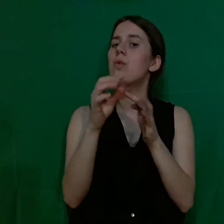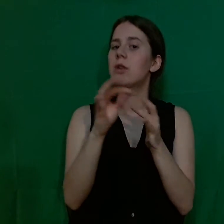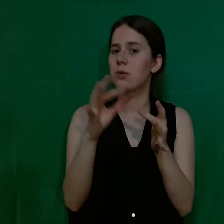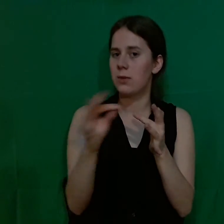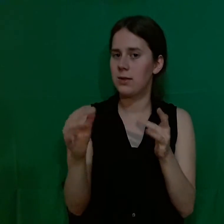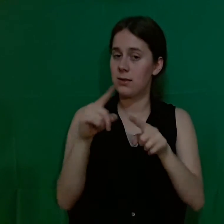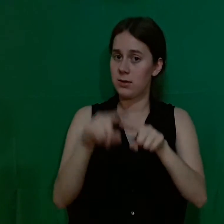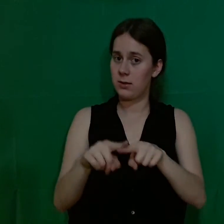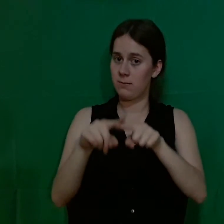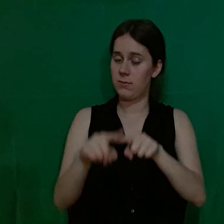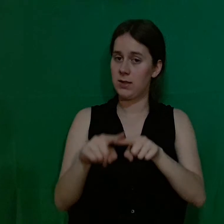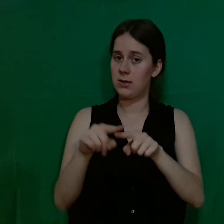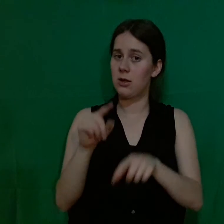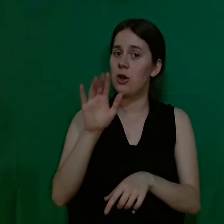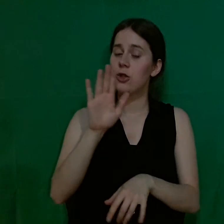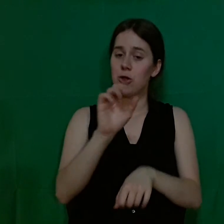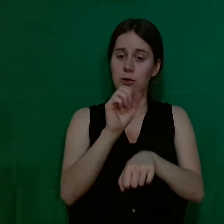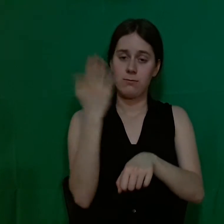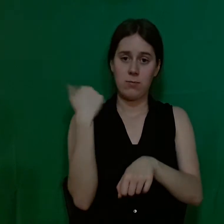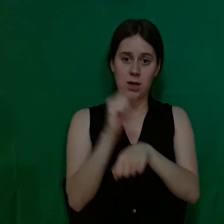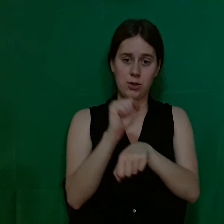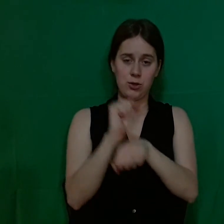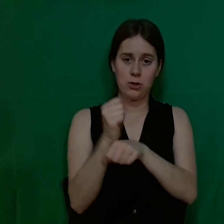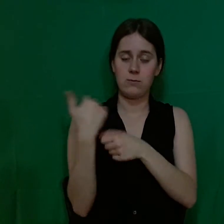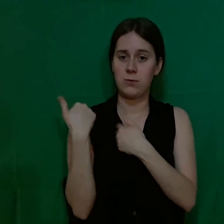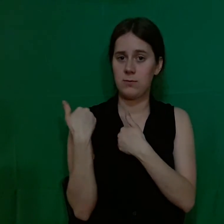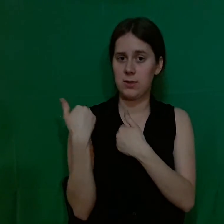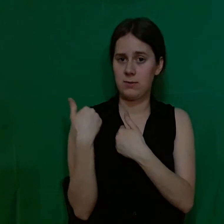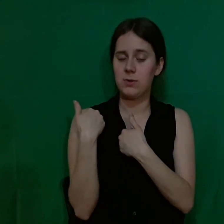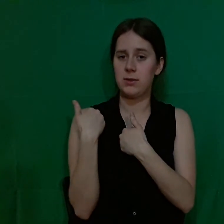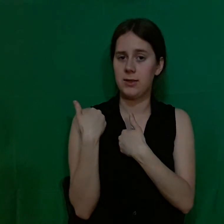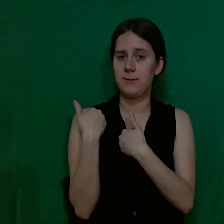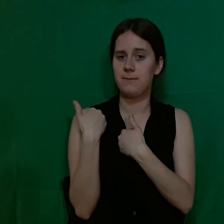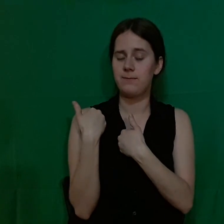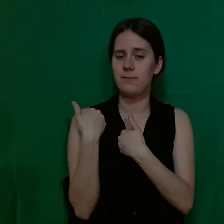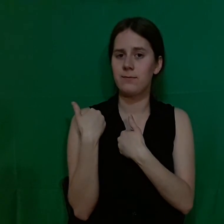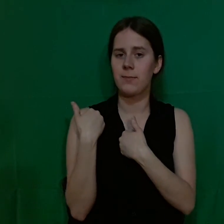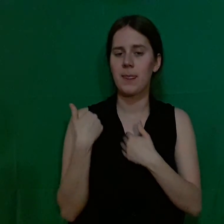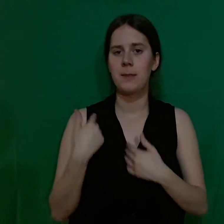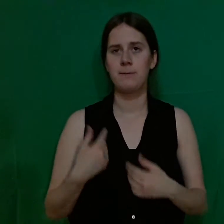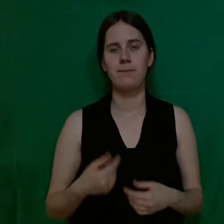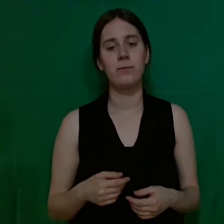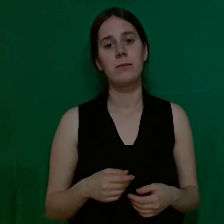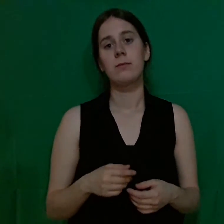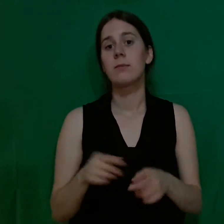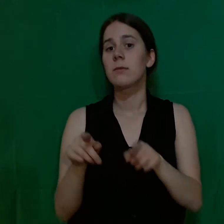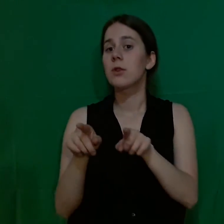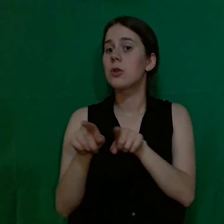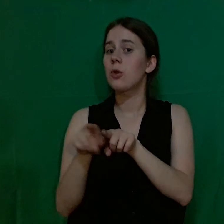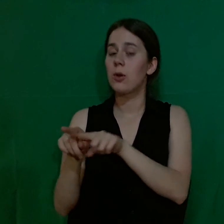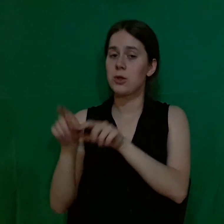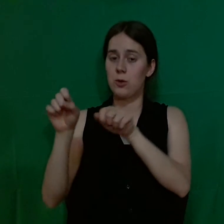to, or the correct word that you choose to use. And I have some graphics for examples